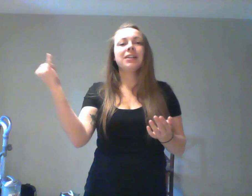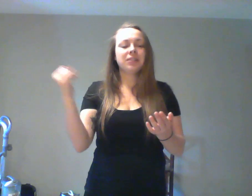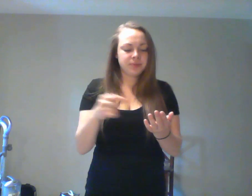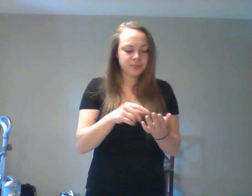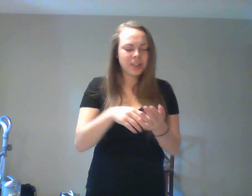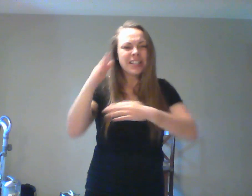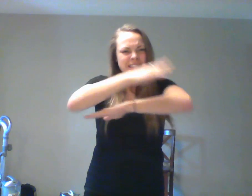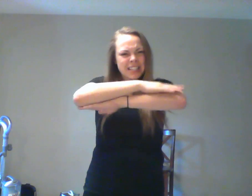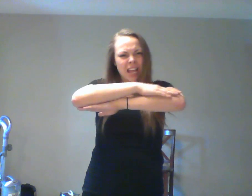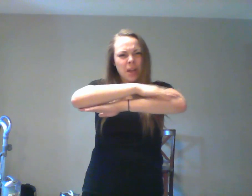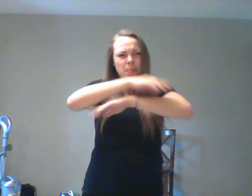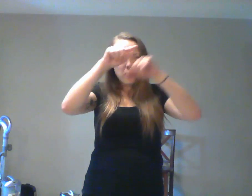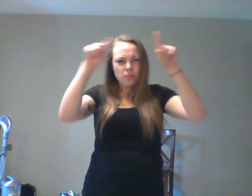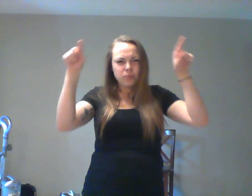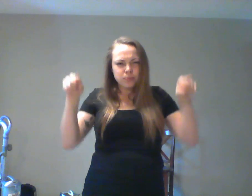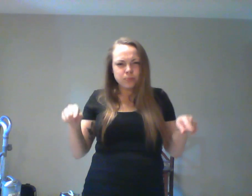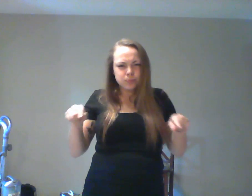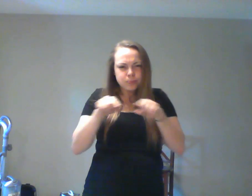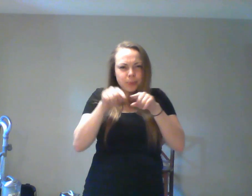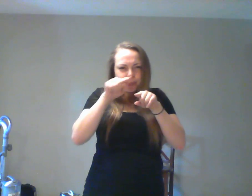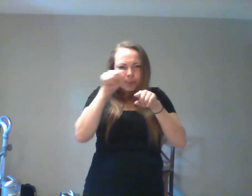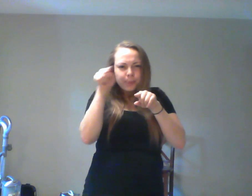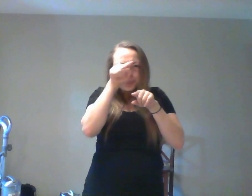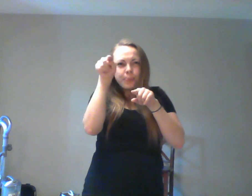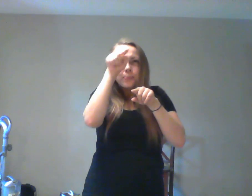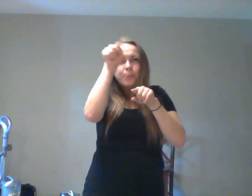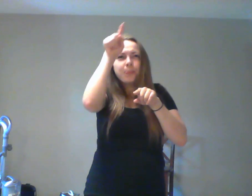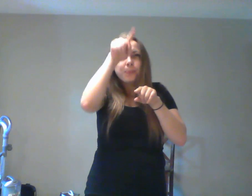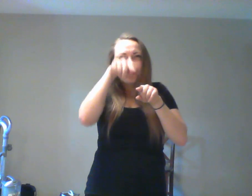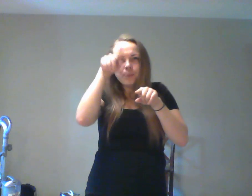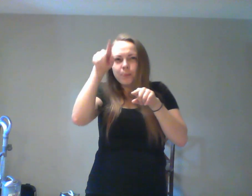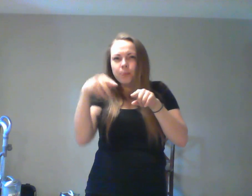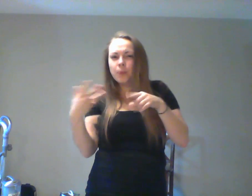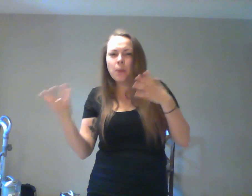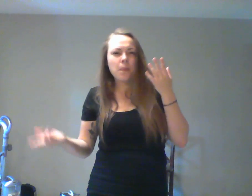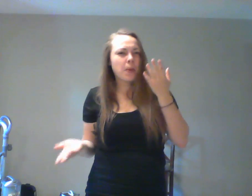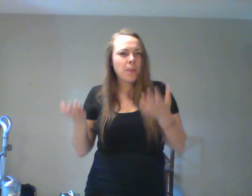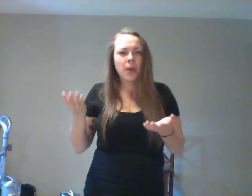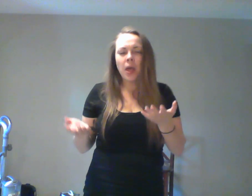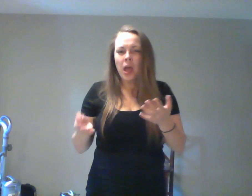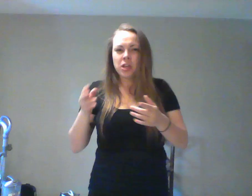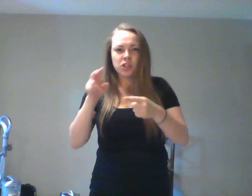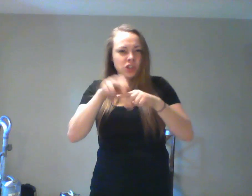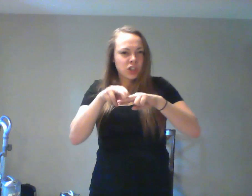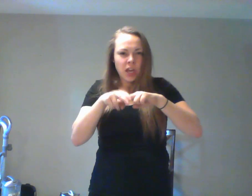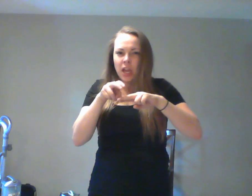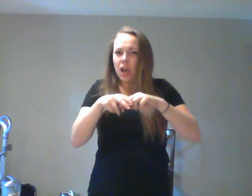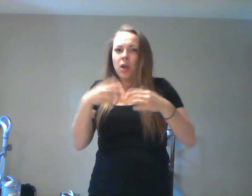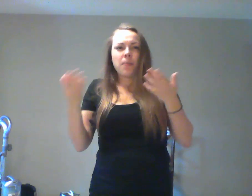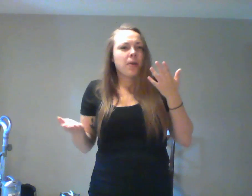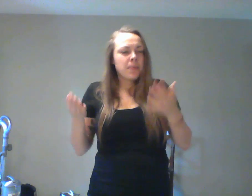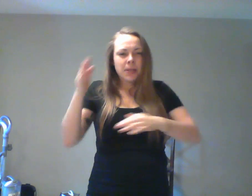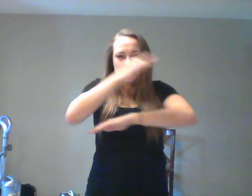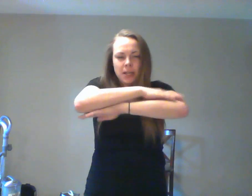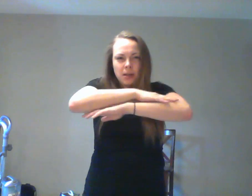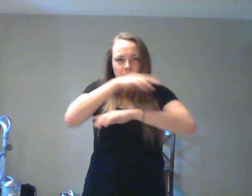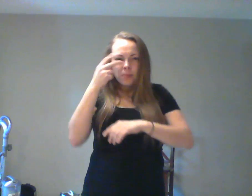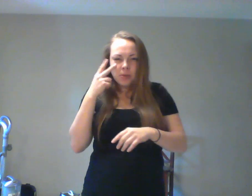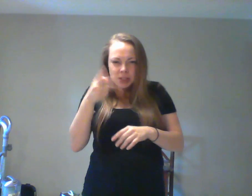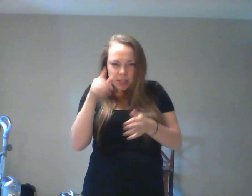Find that main idea table, or you may have drawn a main idea chair. I left that option up to you. A main idea table or a main